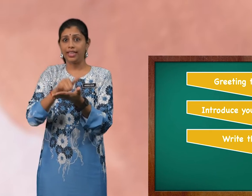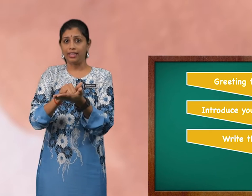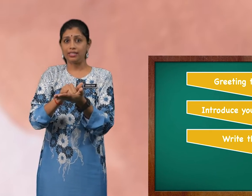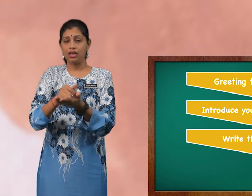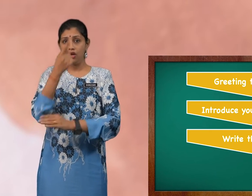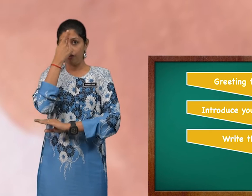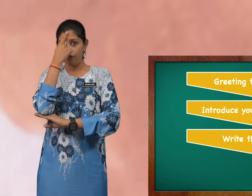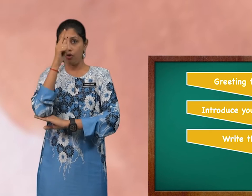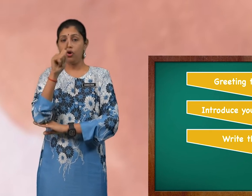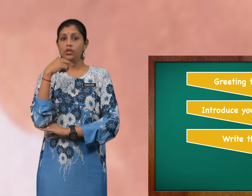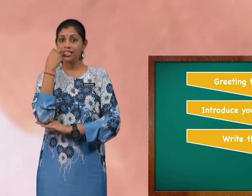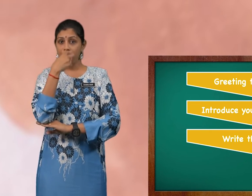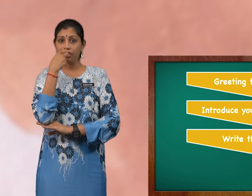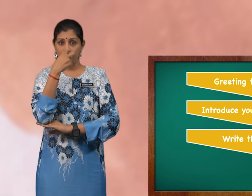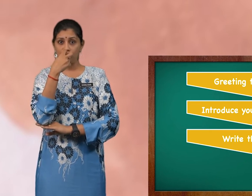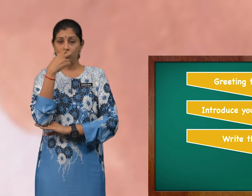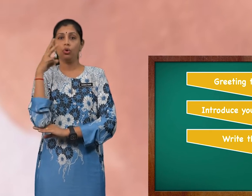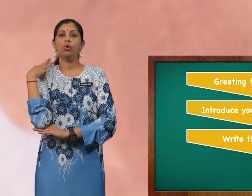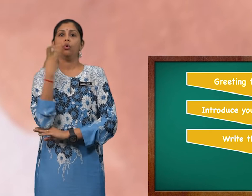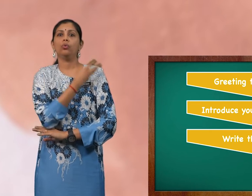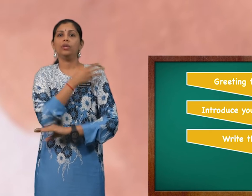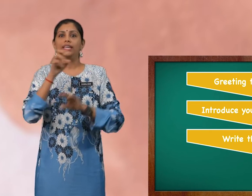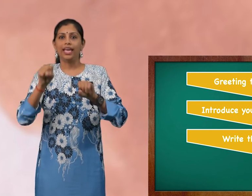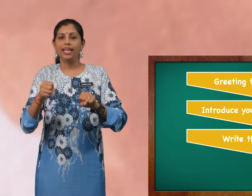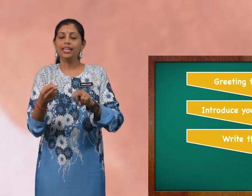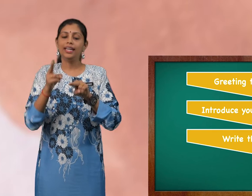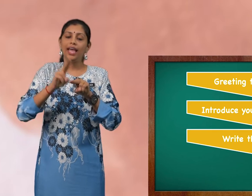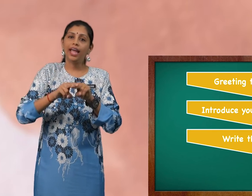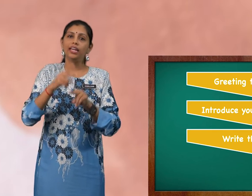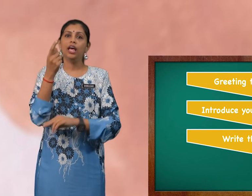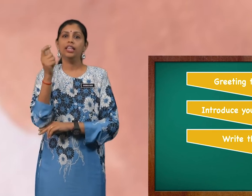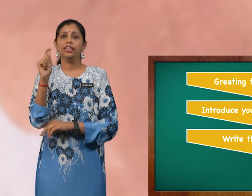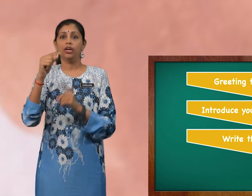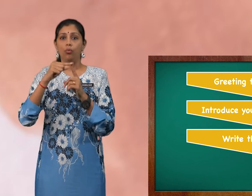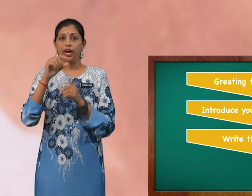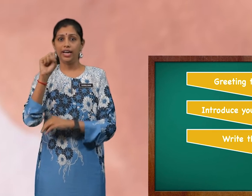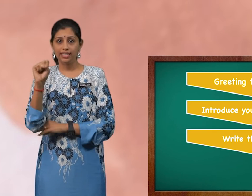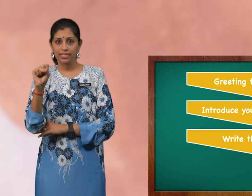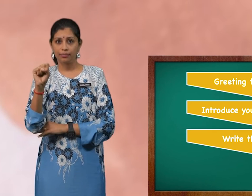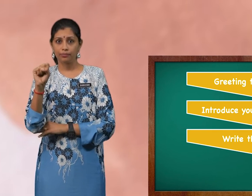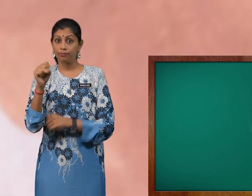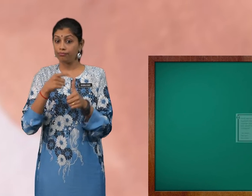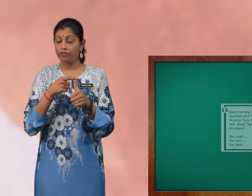that for speech, we can add the words